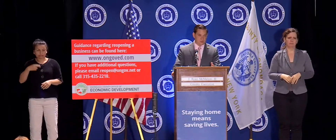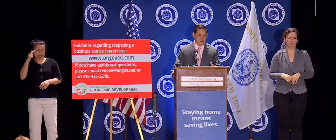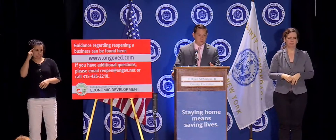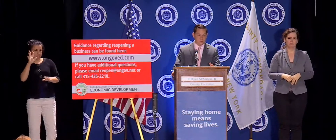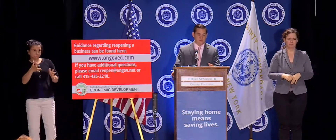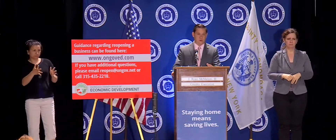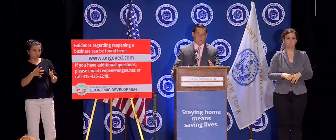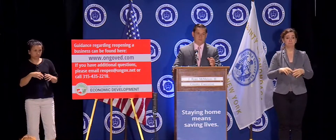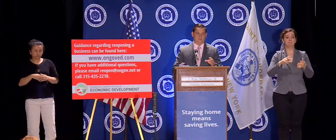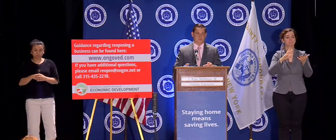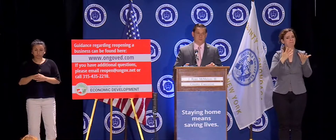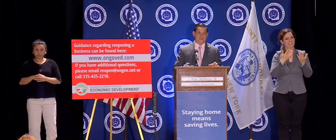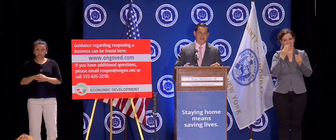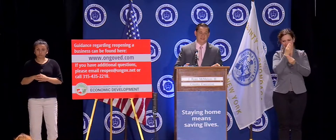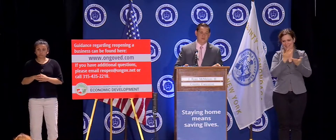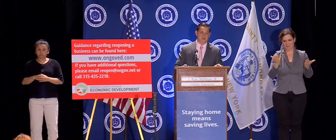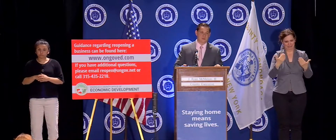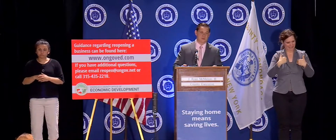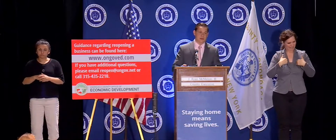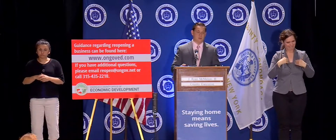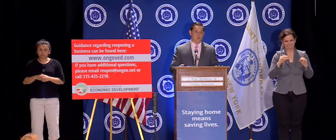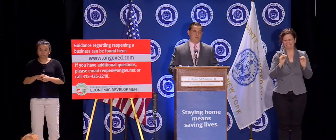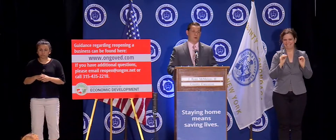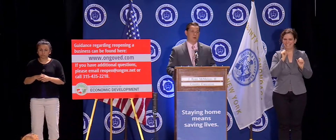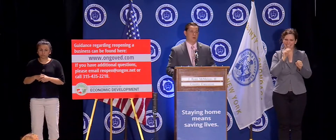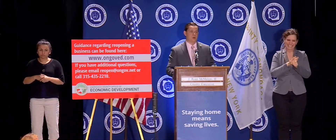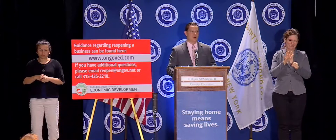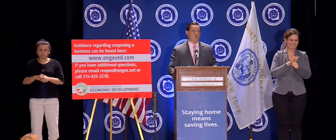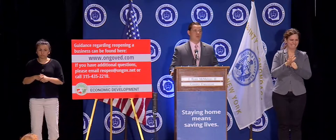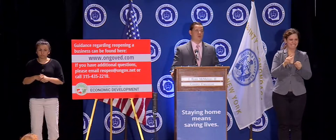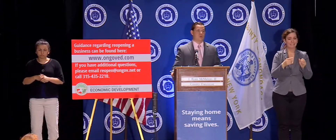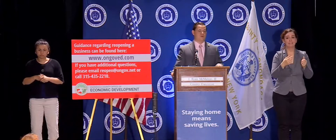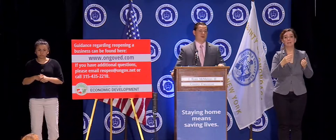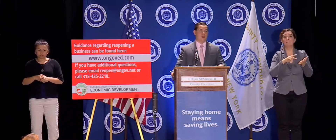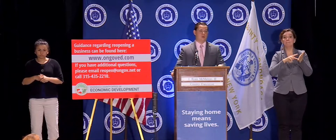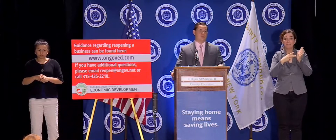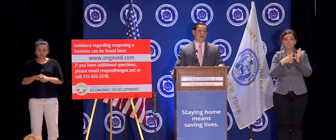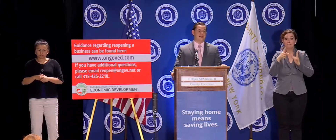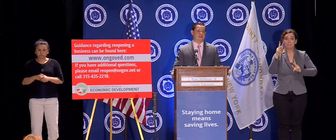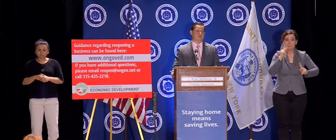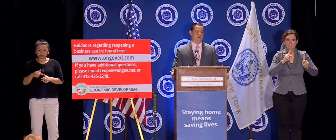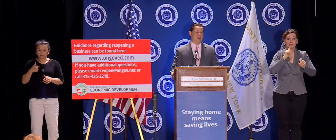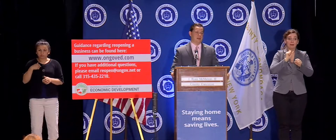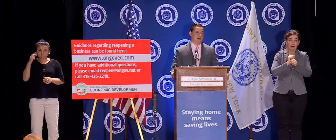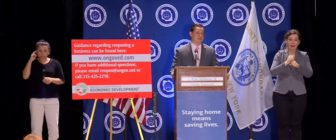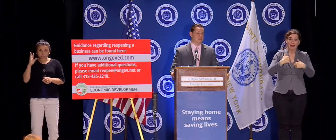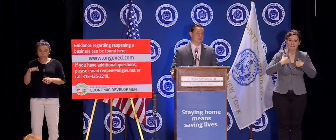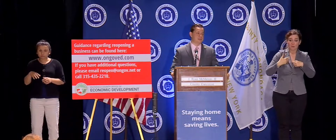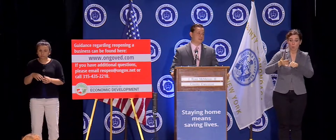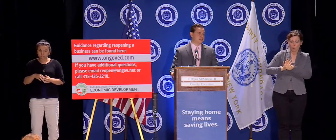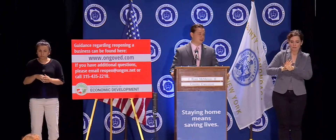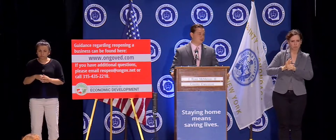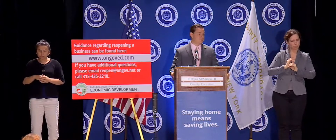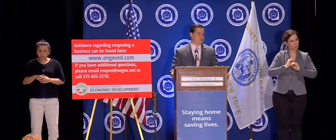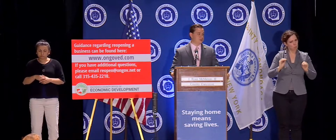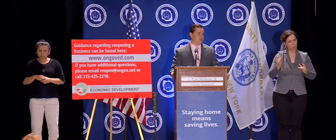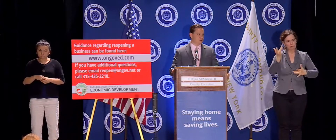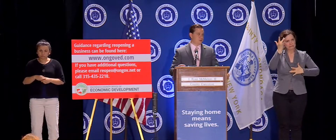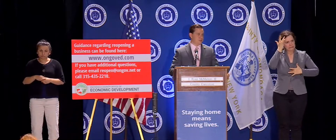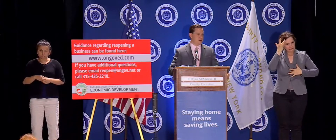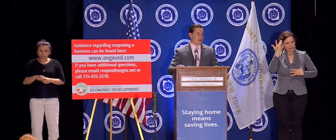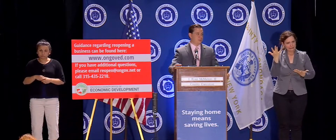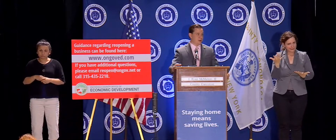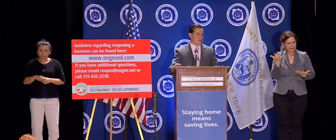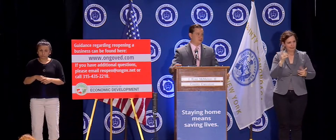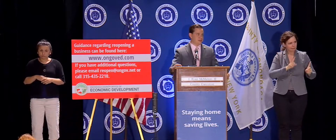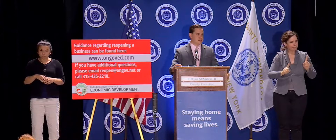about it is from a scientific standpoint, but we knew we found asymptomatic cases in assisted living facilities when we